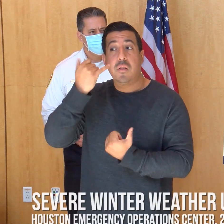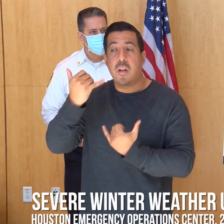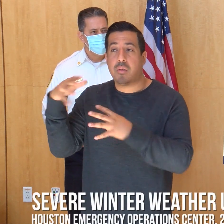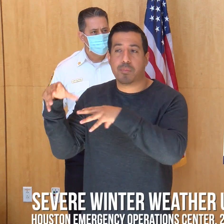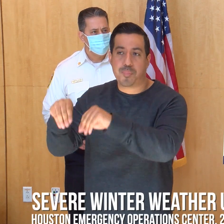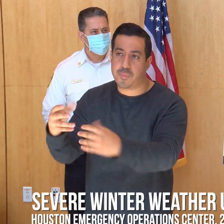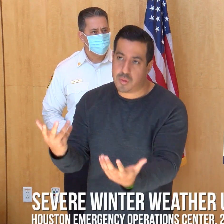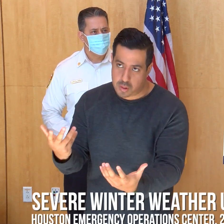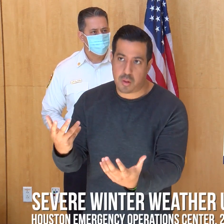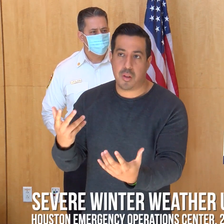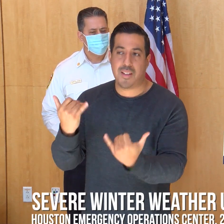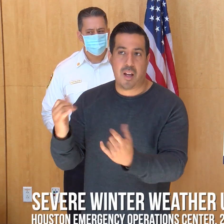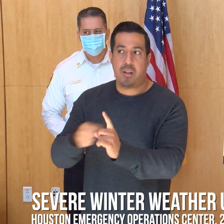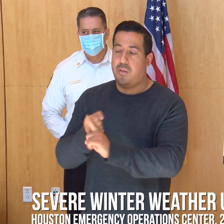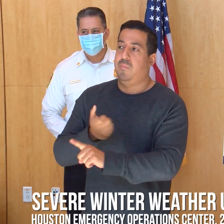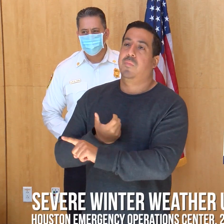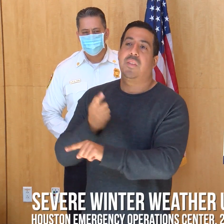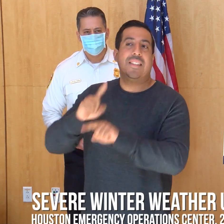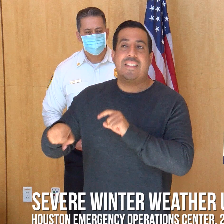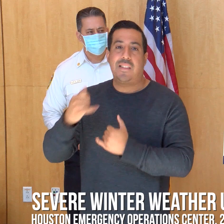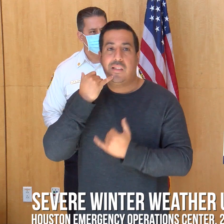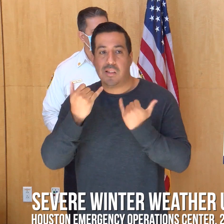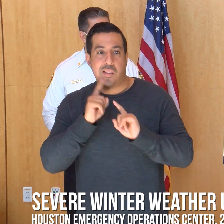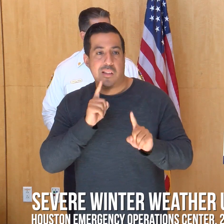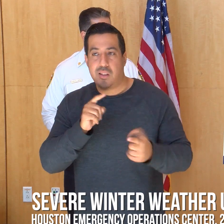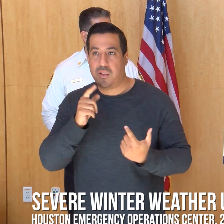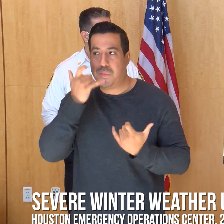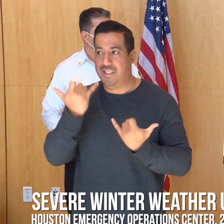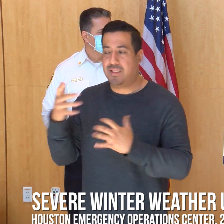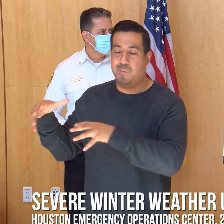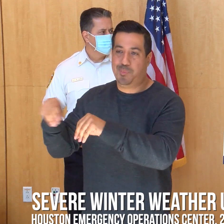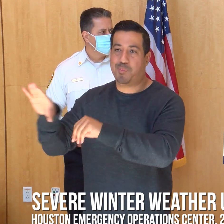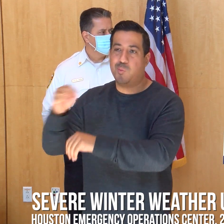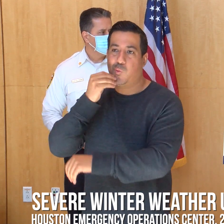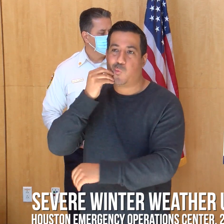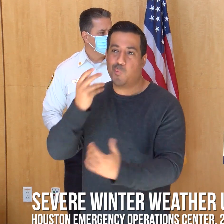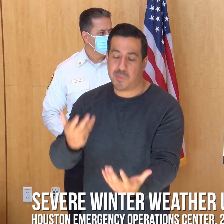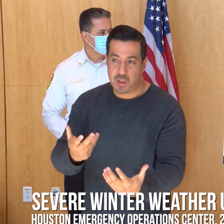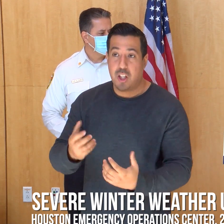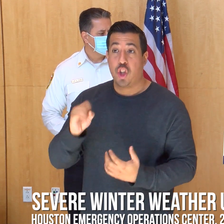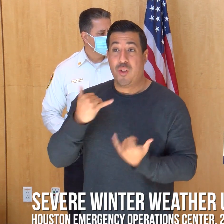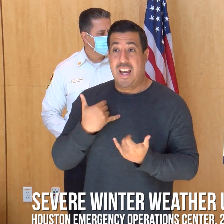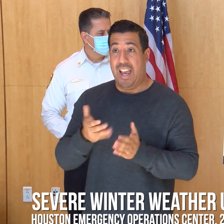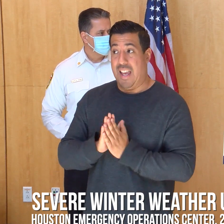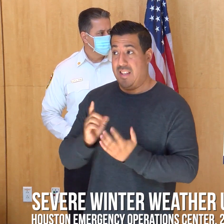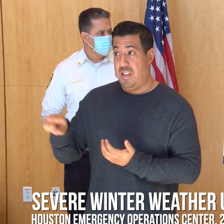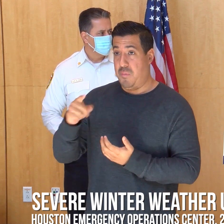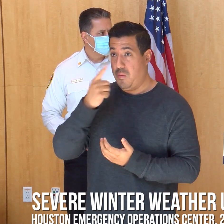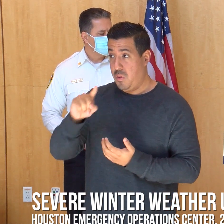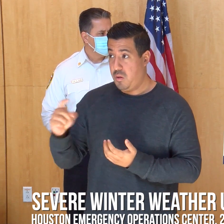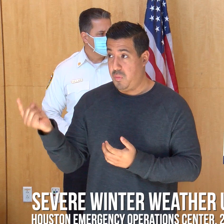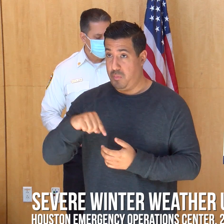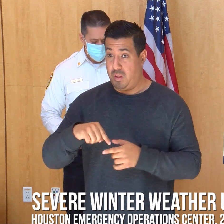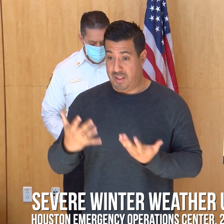out. That is affecting their ability to take some of these 311 calls. I have asked them to come in to